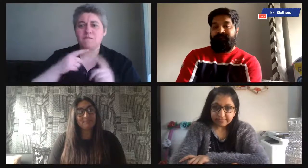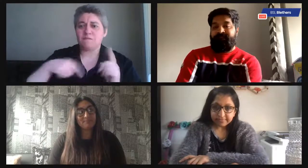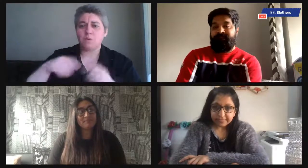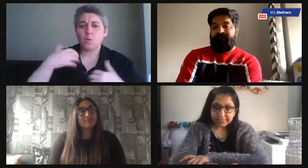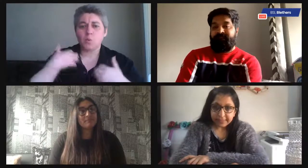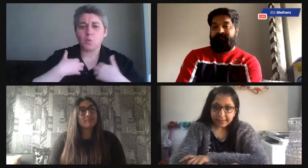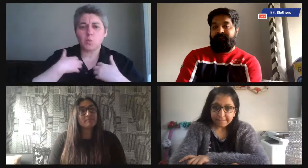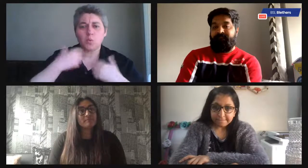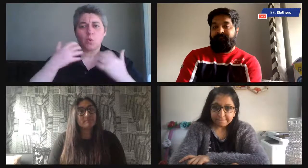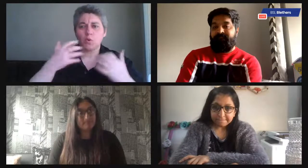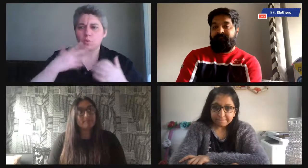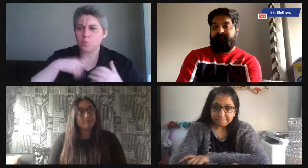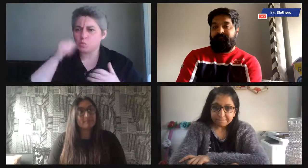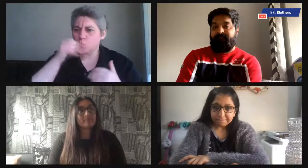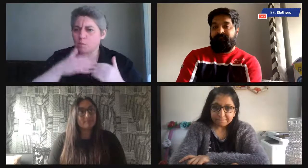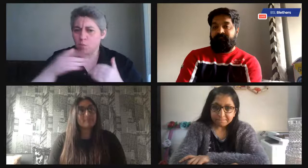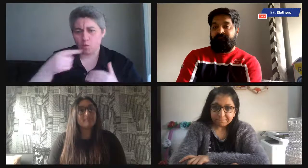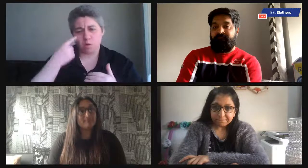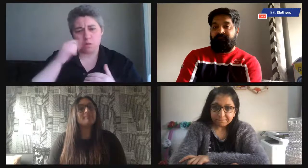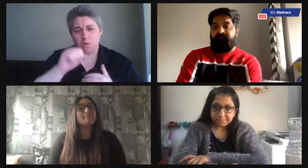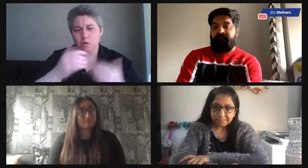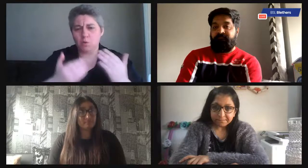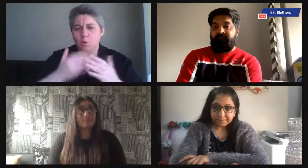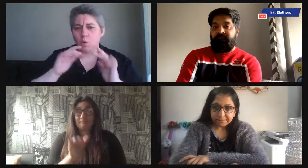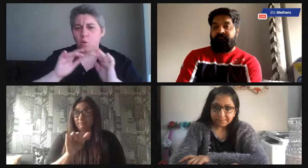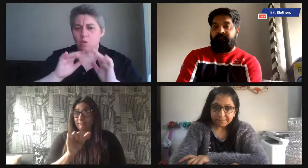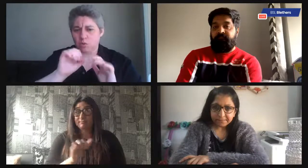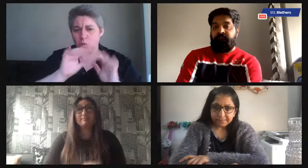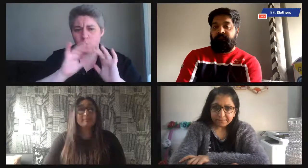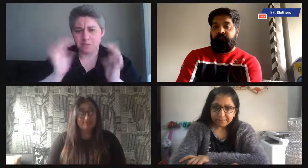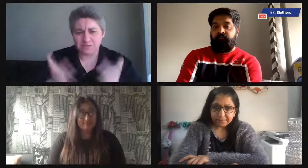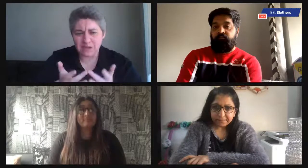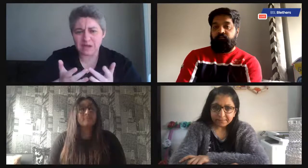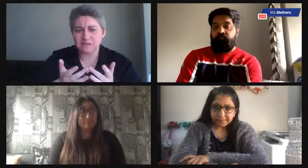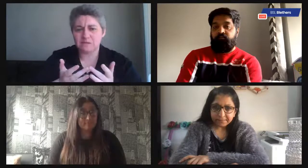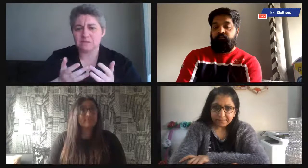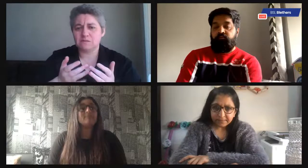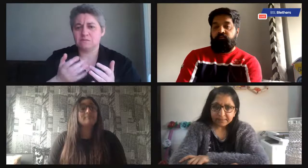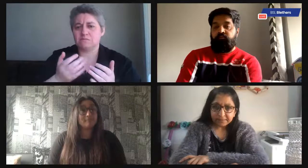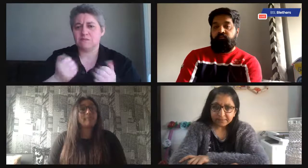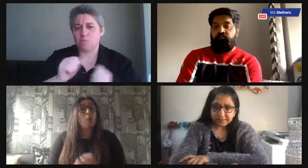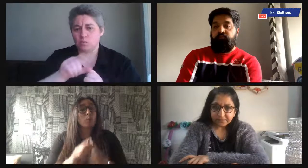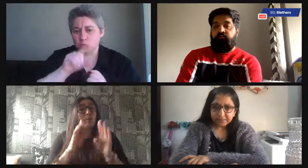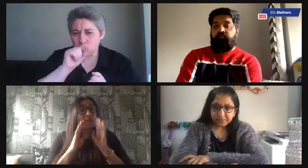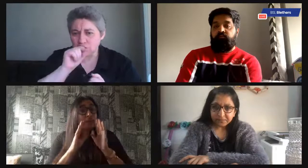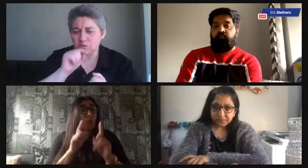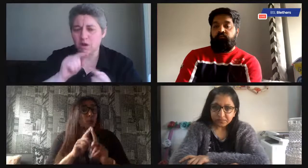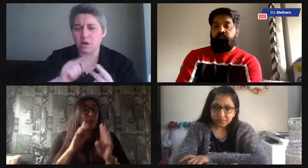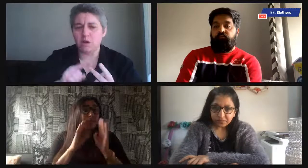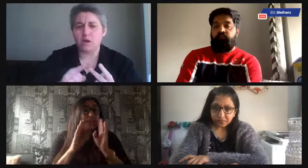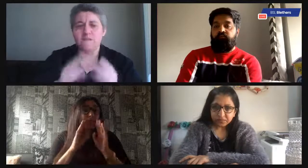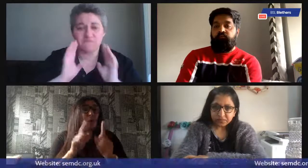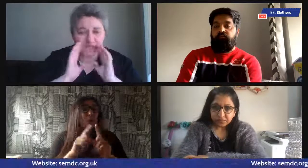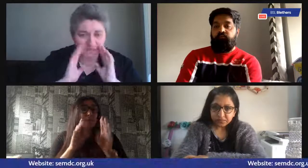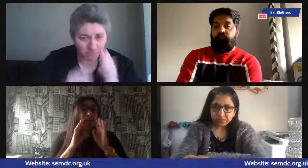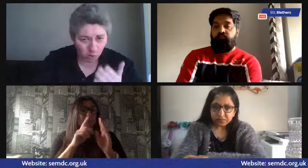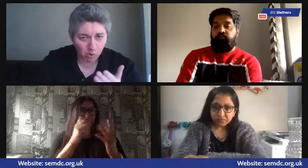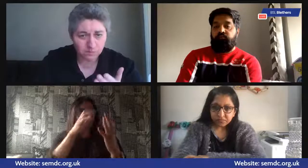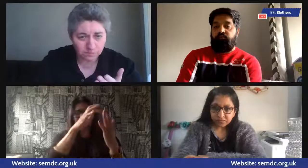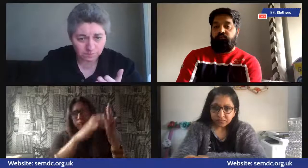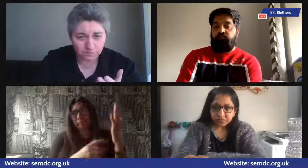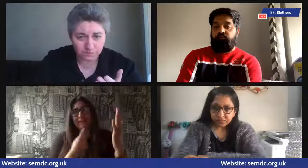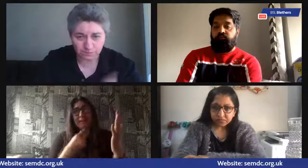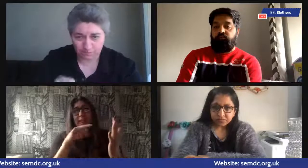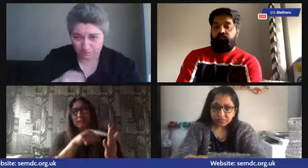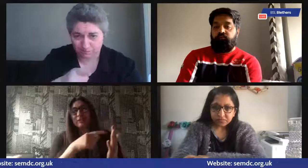they've not got confidence, in time they'll feel it. I think you will. I think from their audience today,